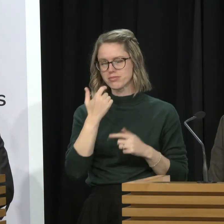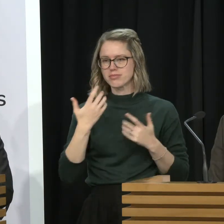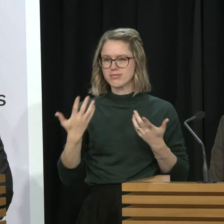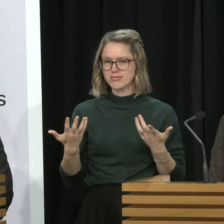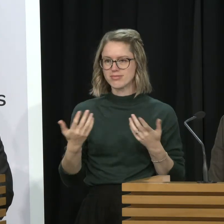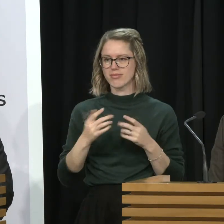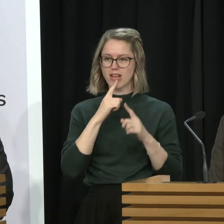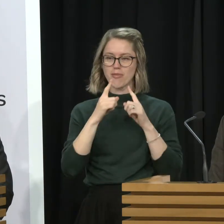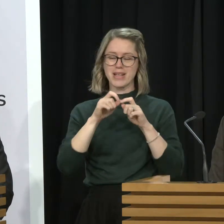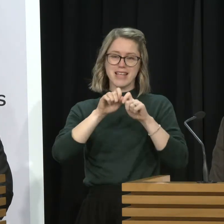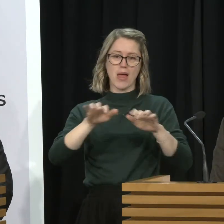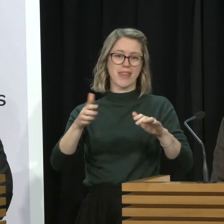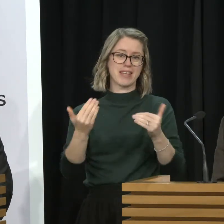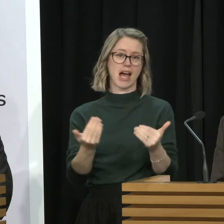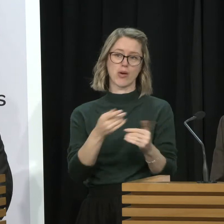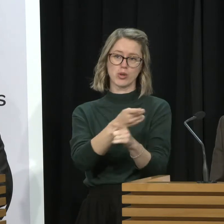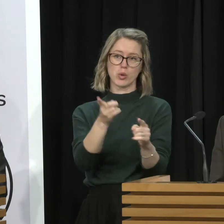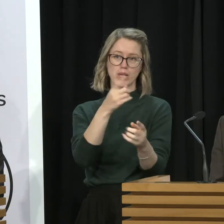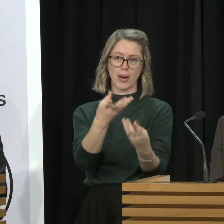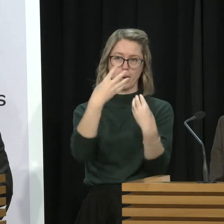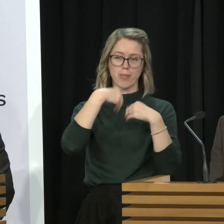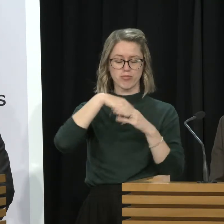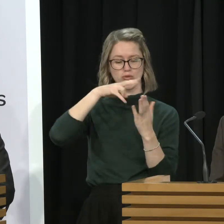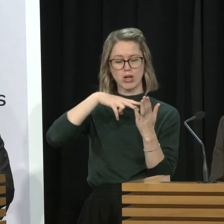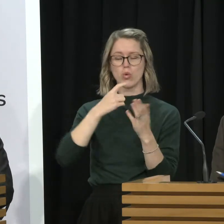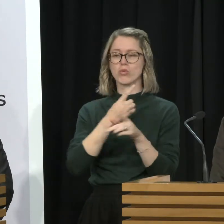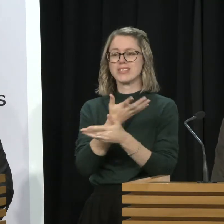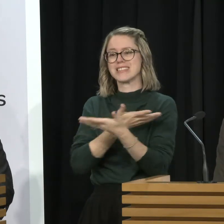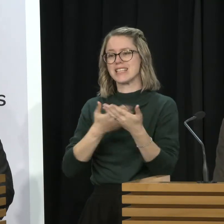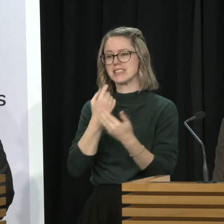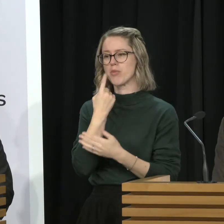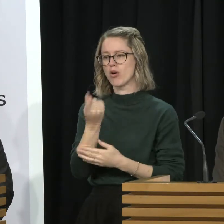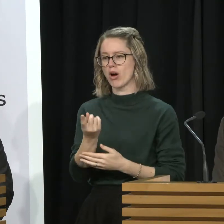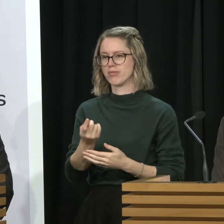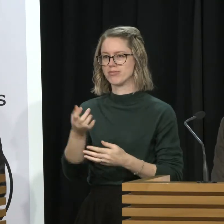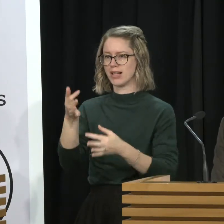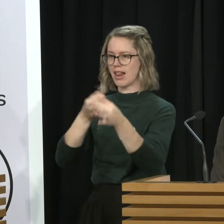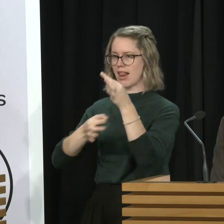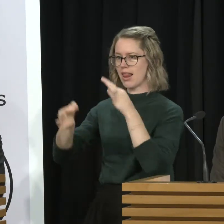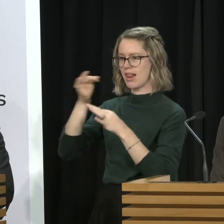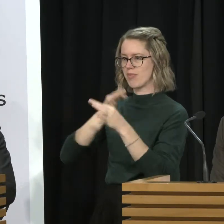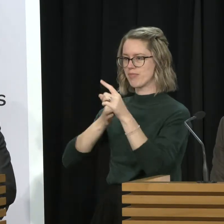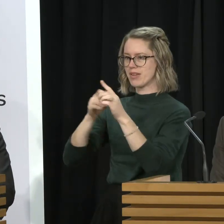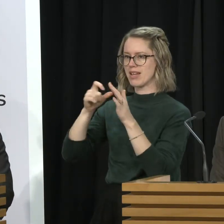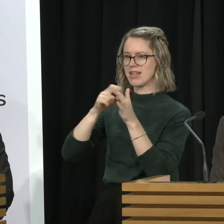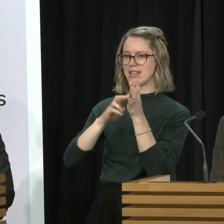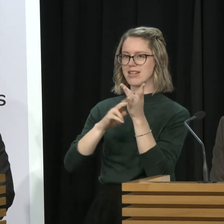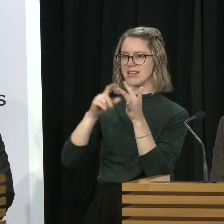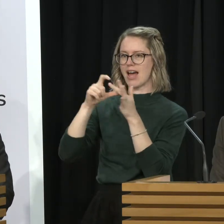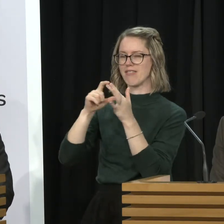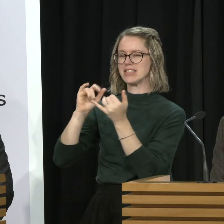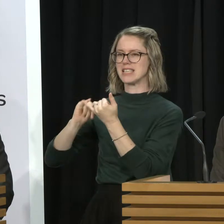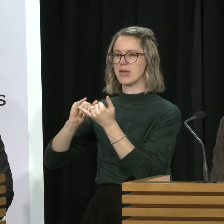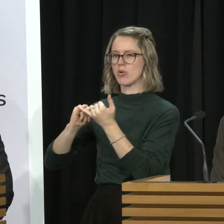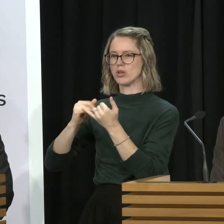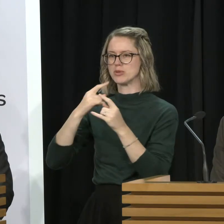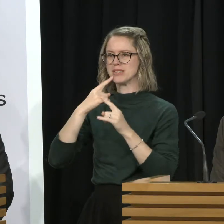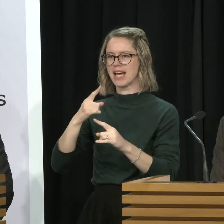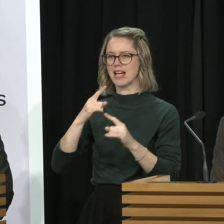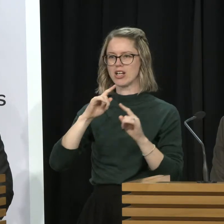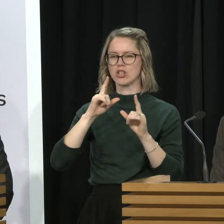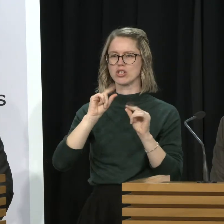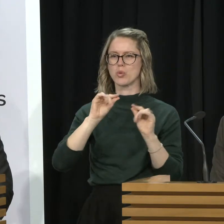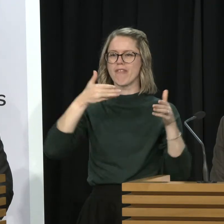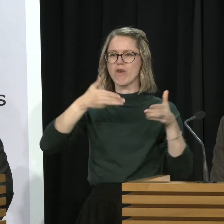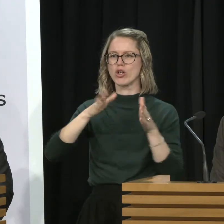ultimately, the information is out there. People can digest that, and we'll be talking about it tomorrow. Standard Seymour has been accusing you of focus grouping parts of the ski report. That's